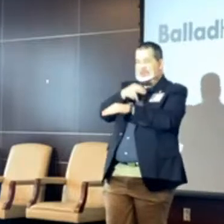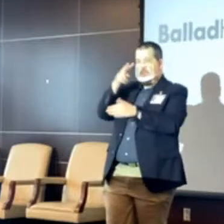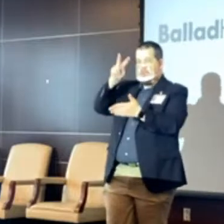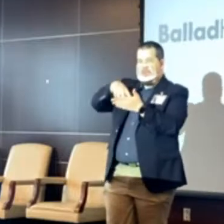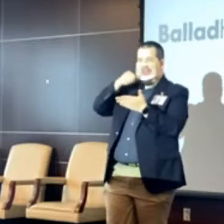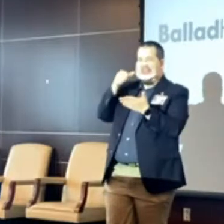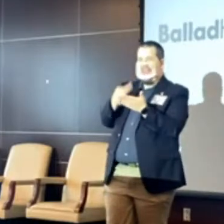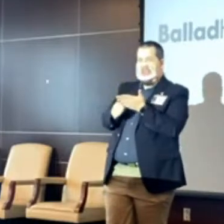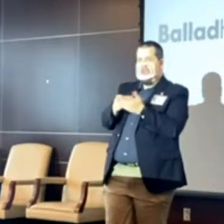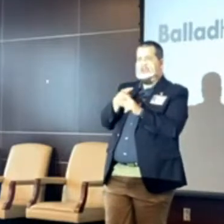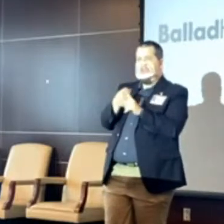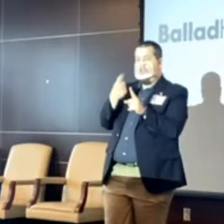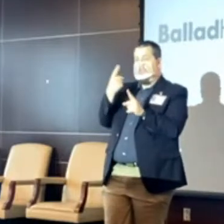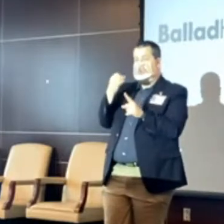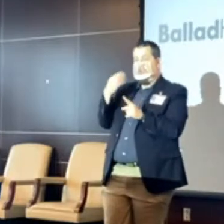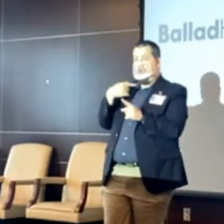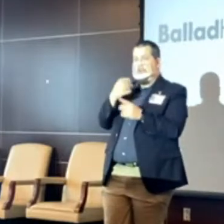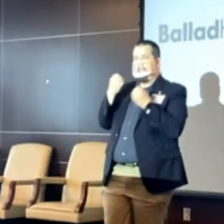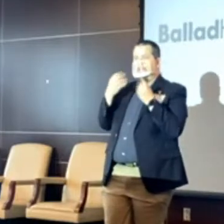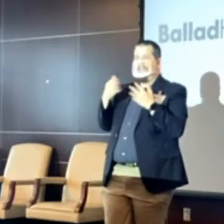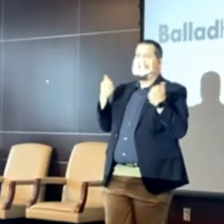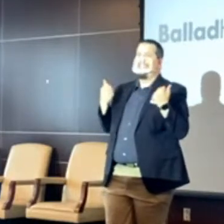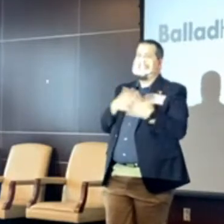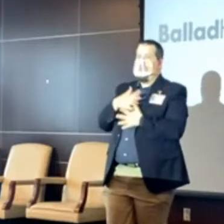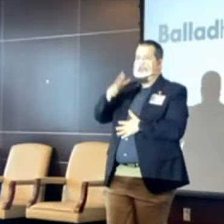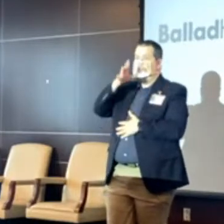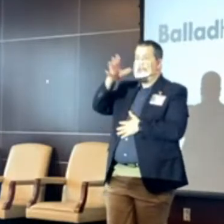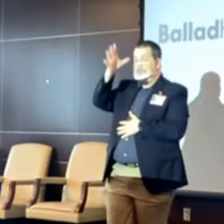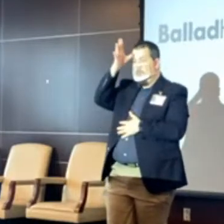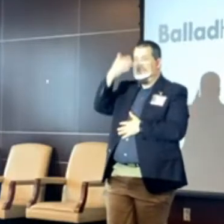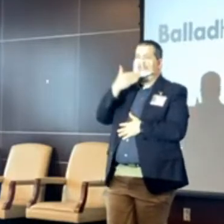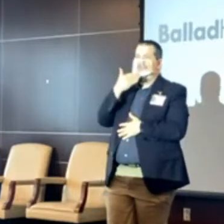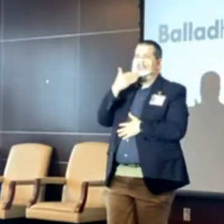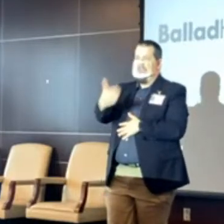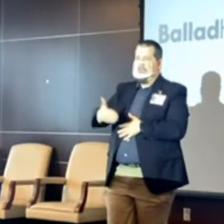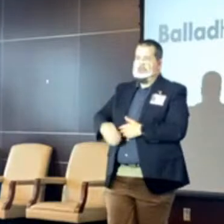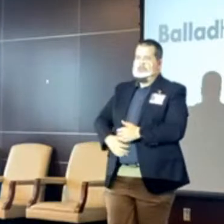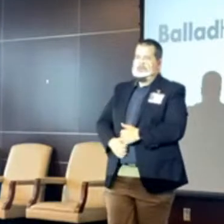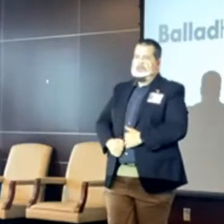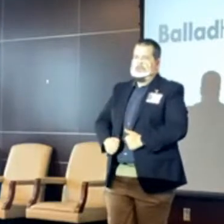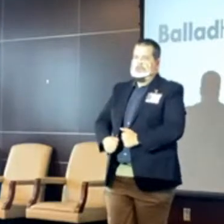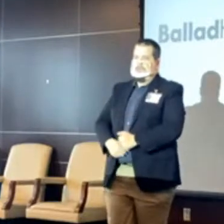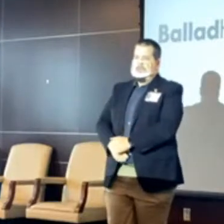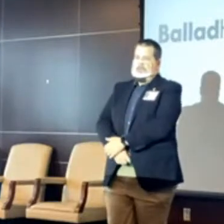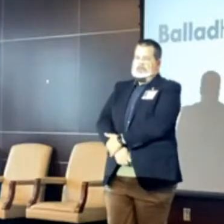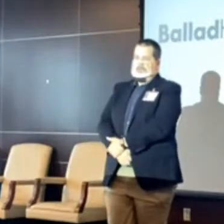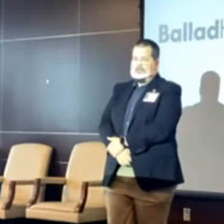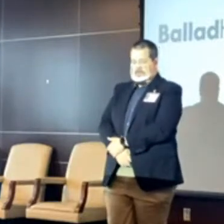letter from one of our many scared parents. Thank you.